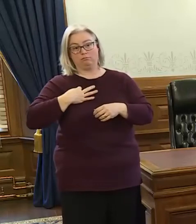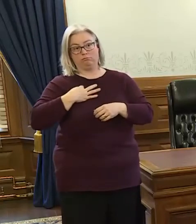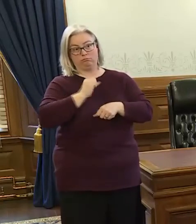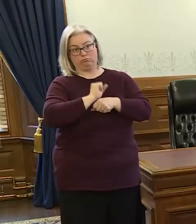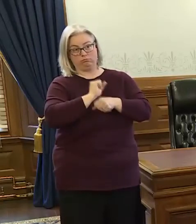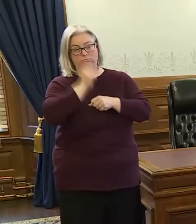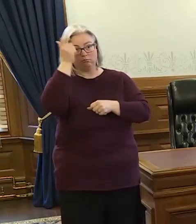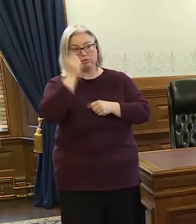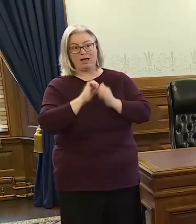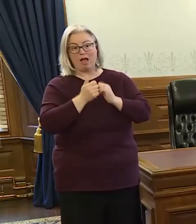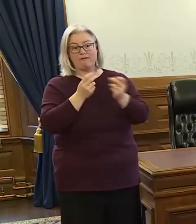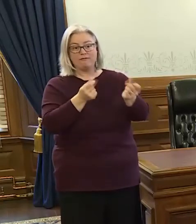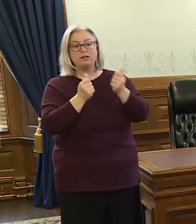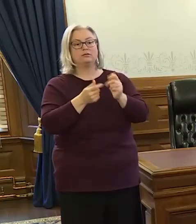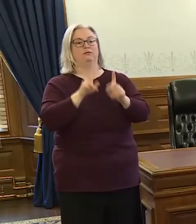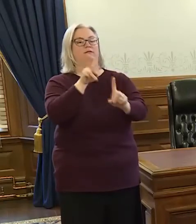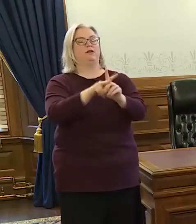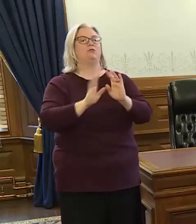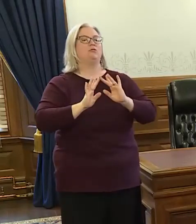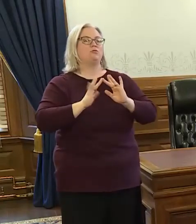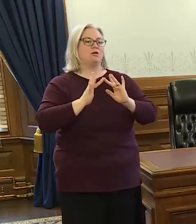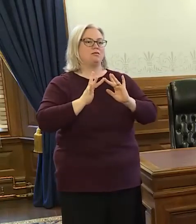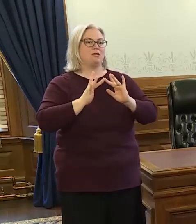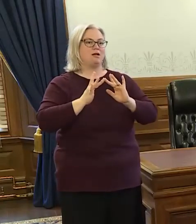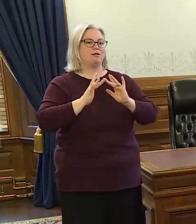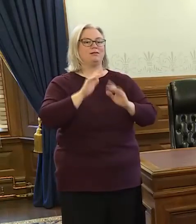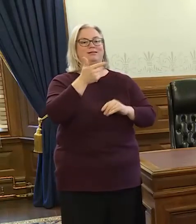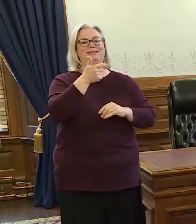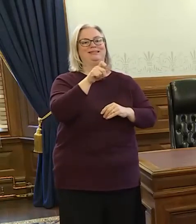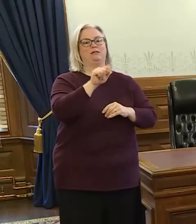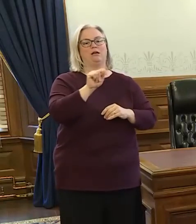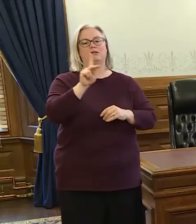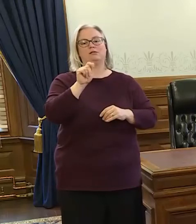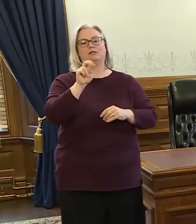you to get them is to file online at